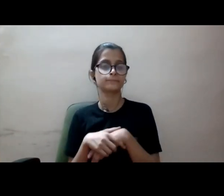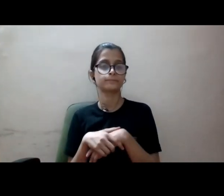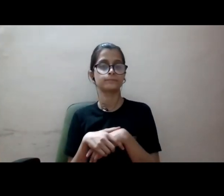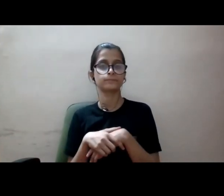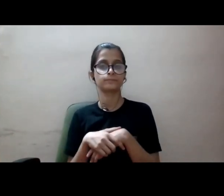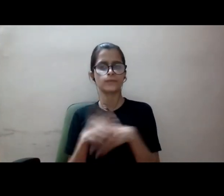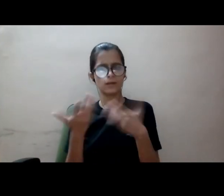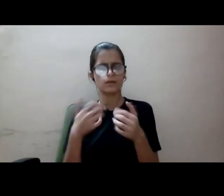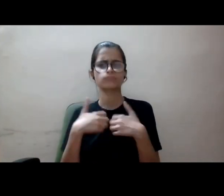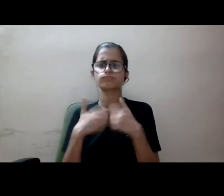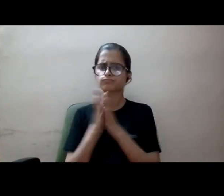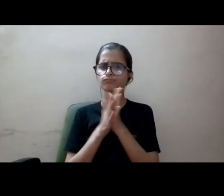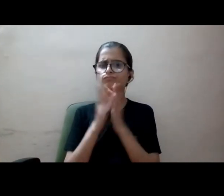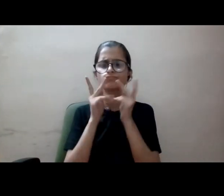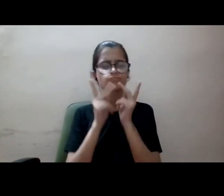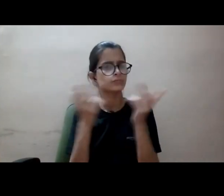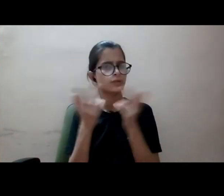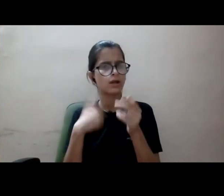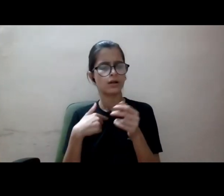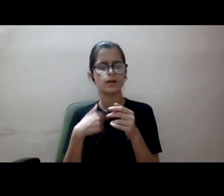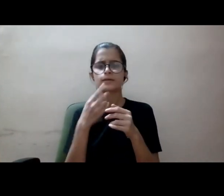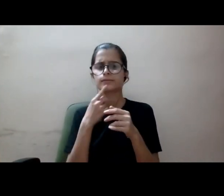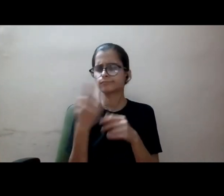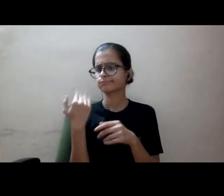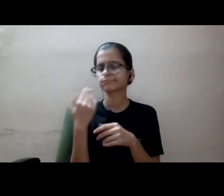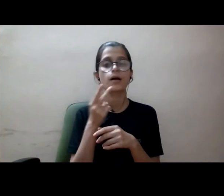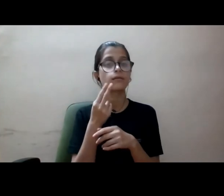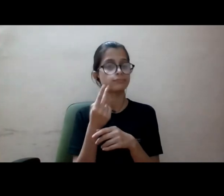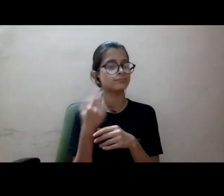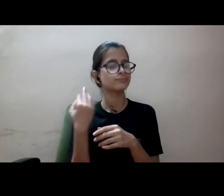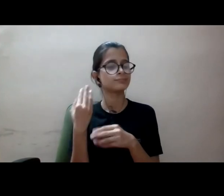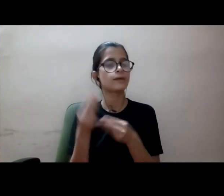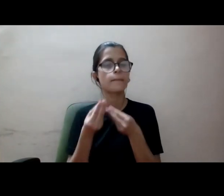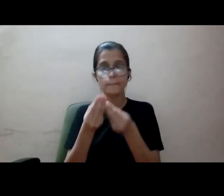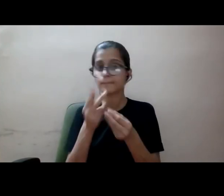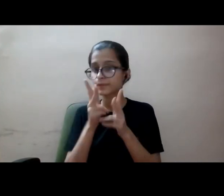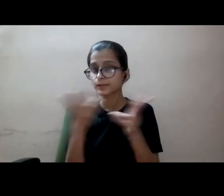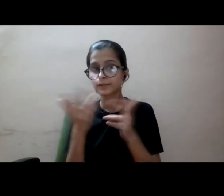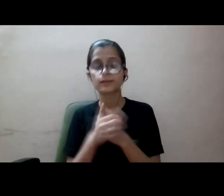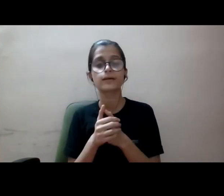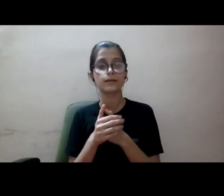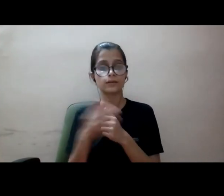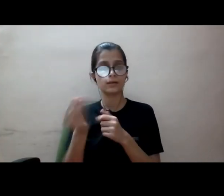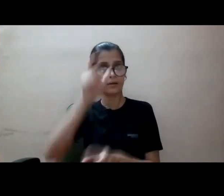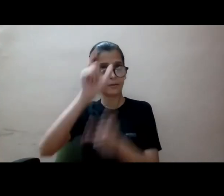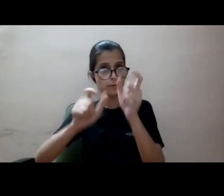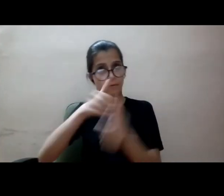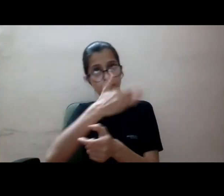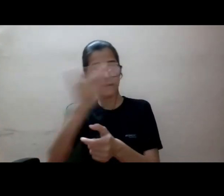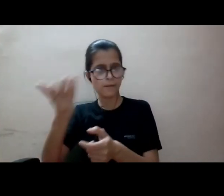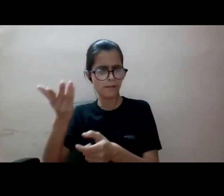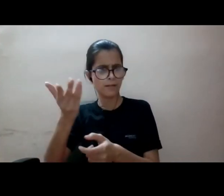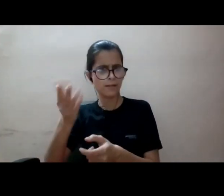the interesting thing is, if you take what I said just a few minutes ago, that no two disabled people are alike